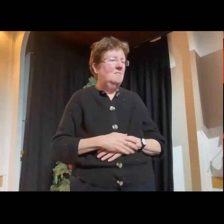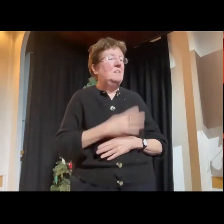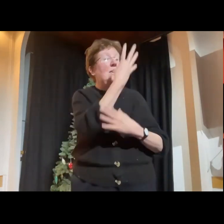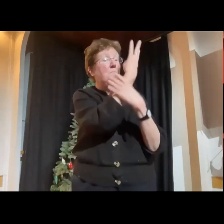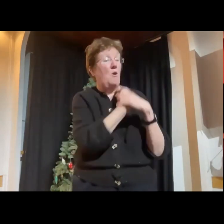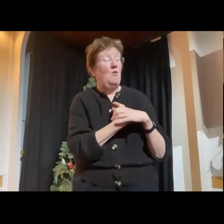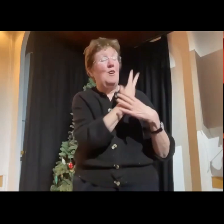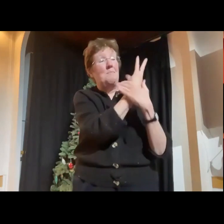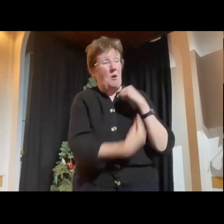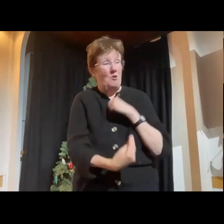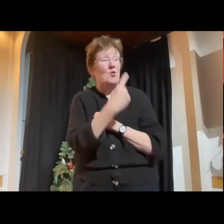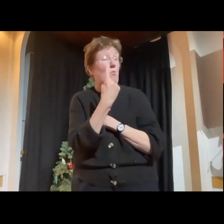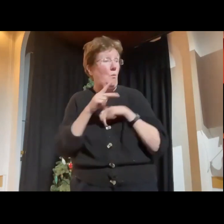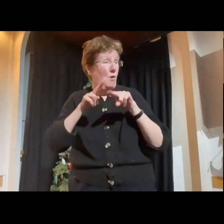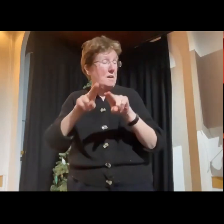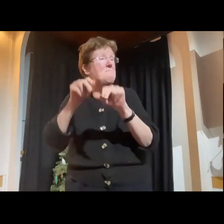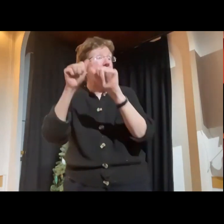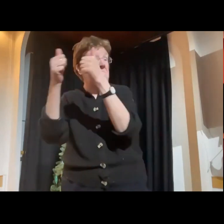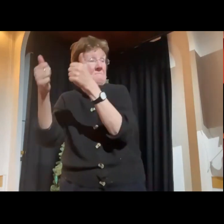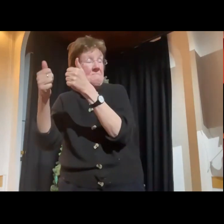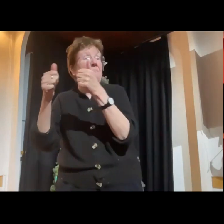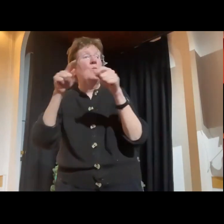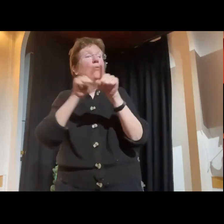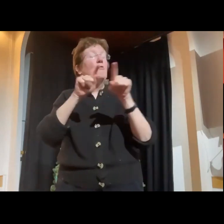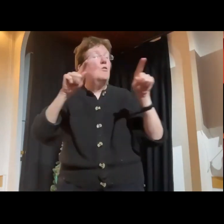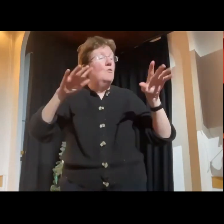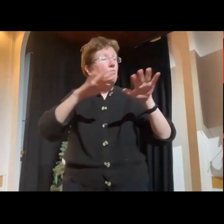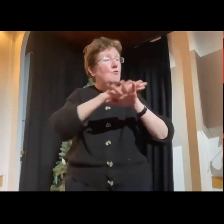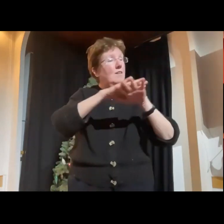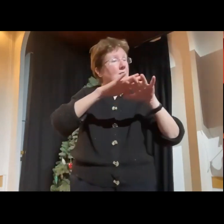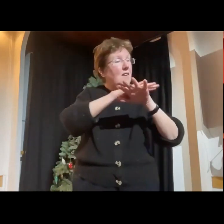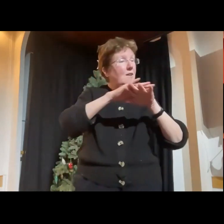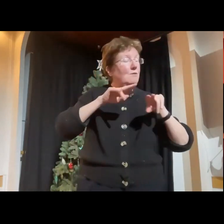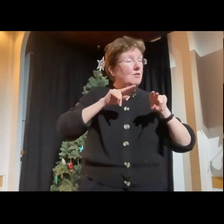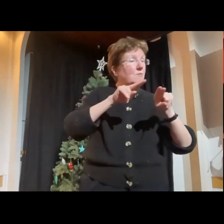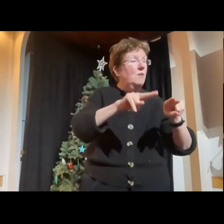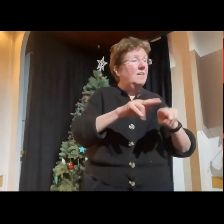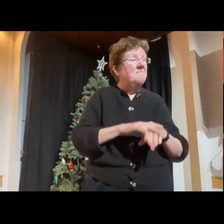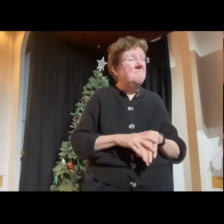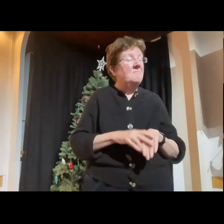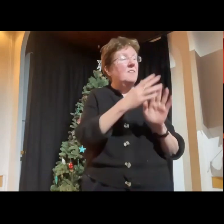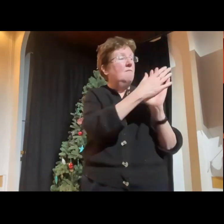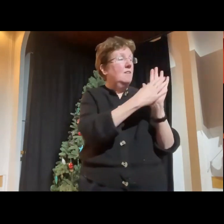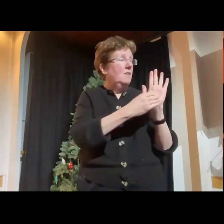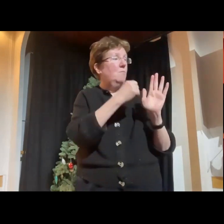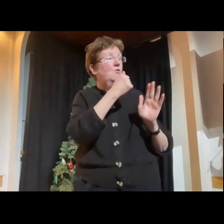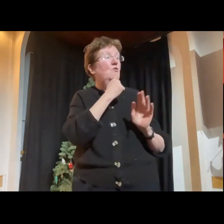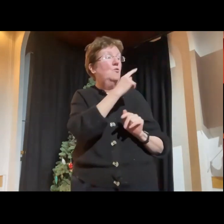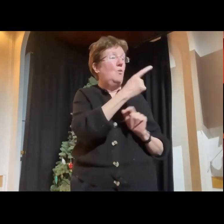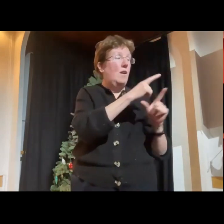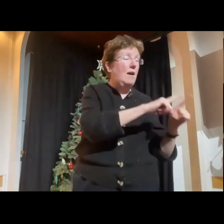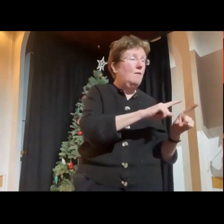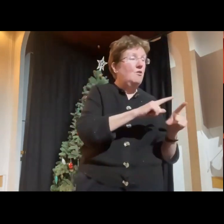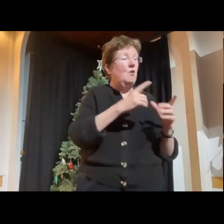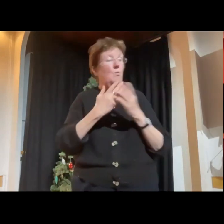to teach languages. So, you know, that immersion method is one way. There's also the translanguaging approach that